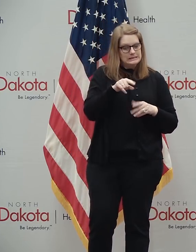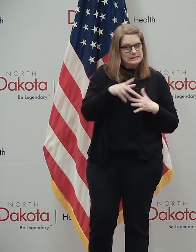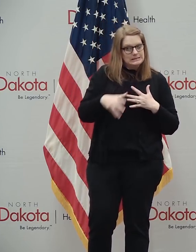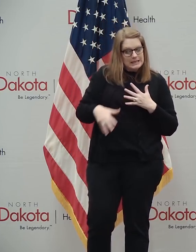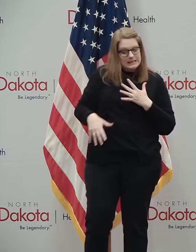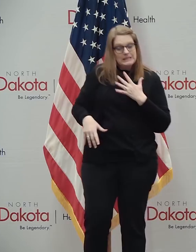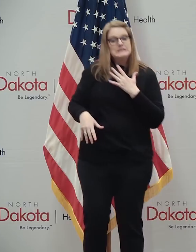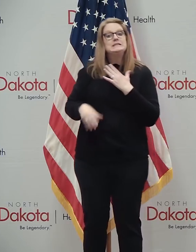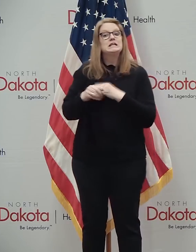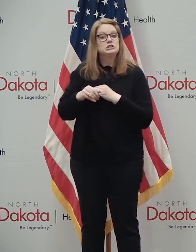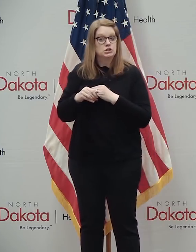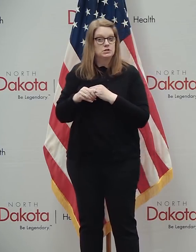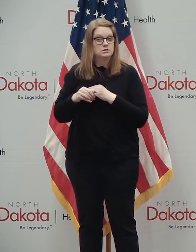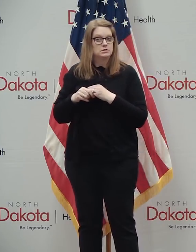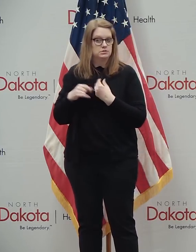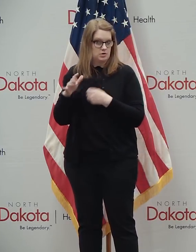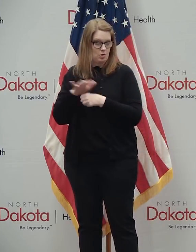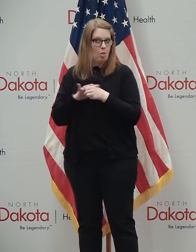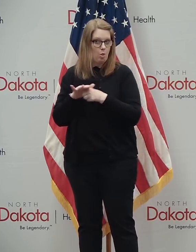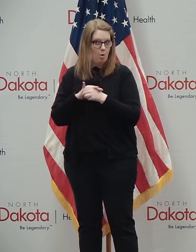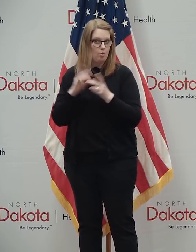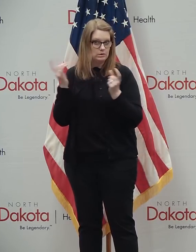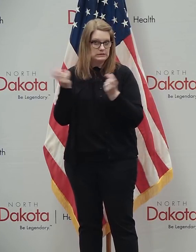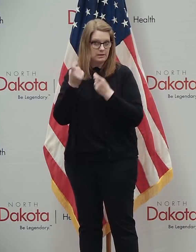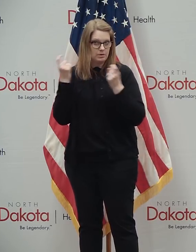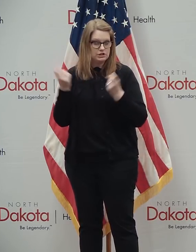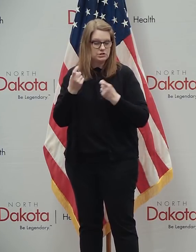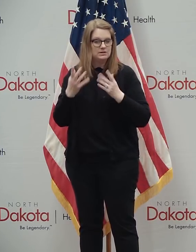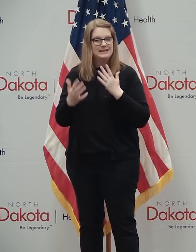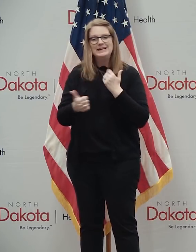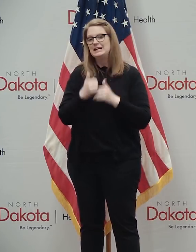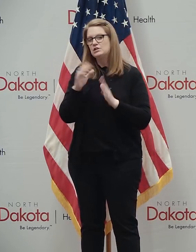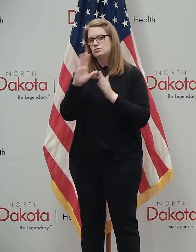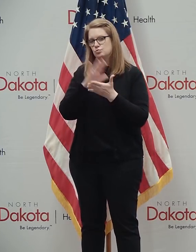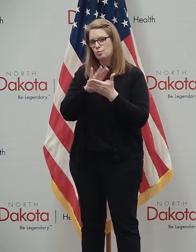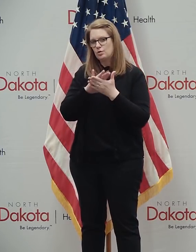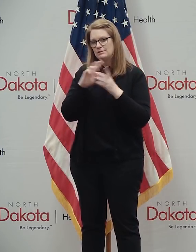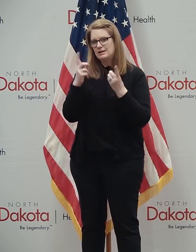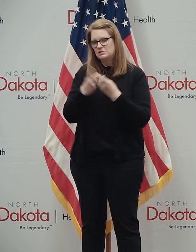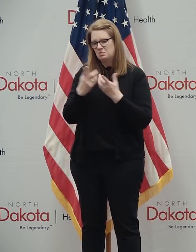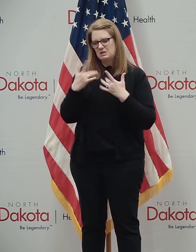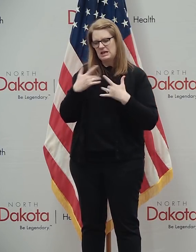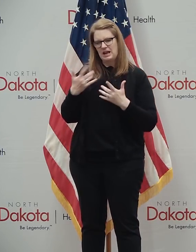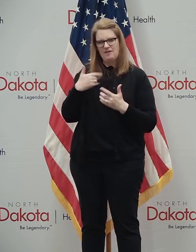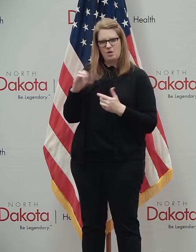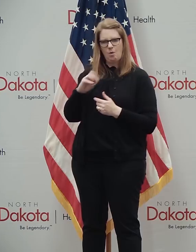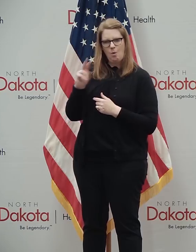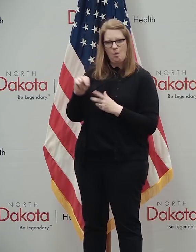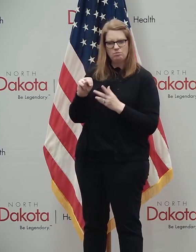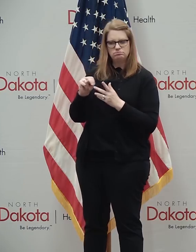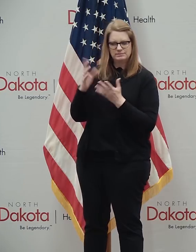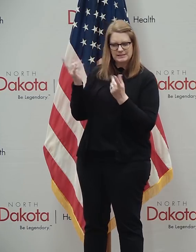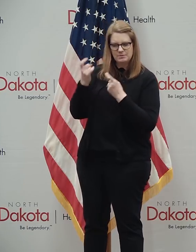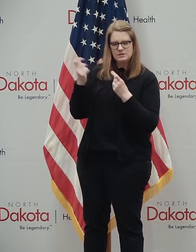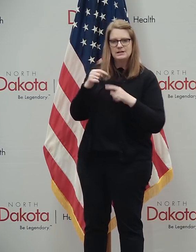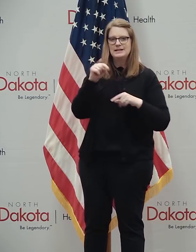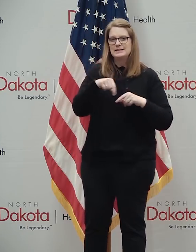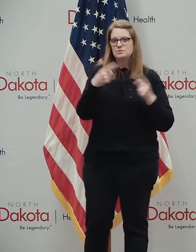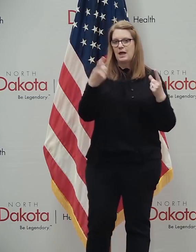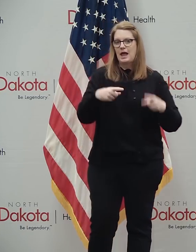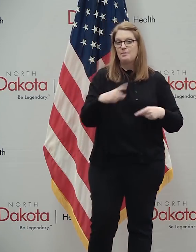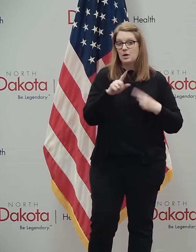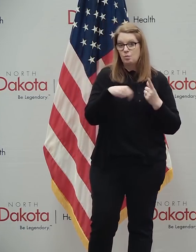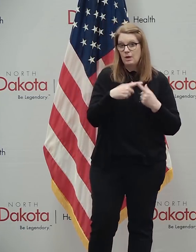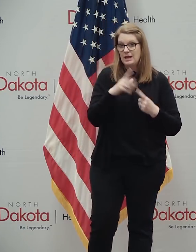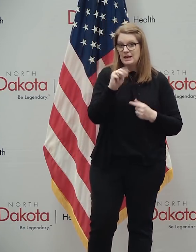to the local celebrations that we anticipate each school district will conduct. And this live ceremony will take place on May 30th